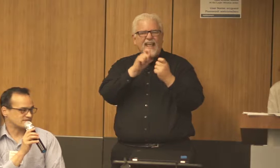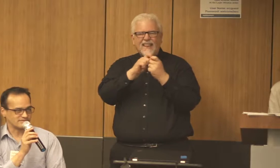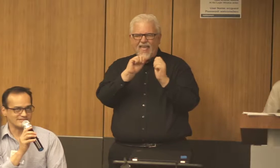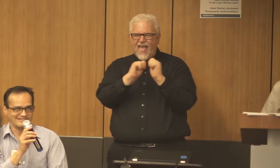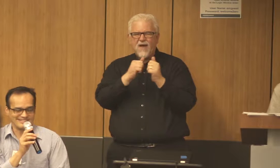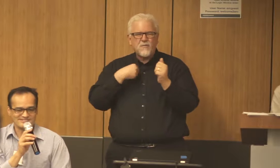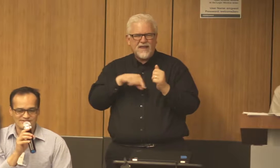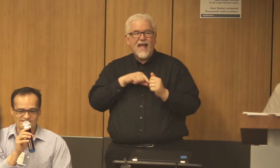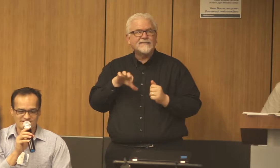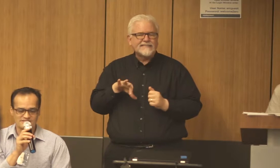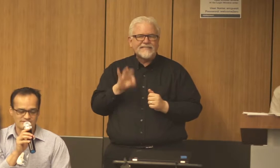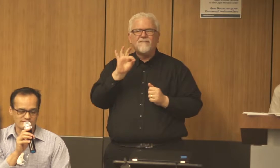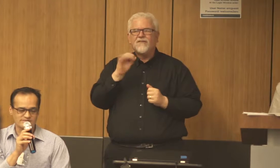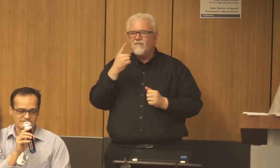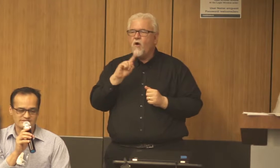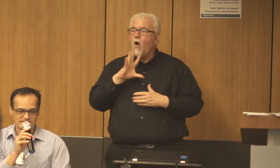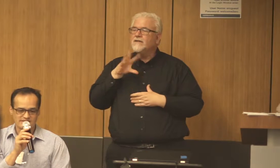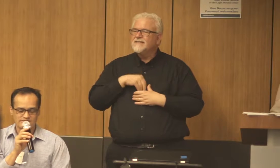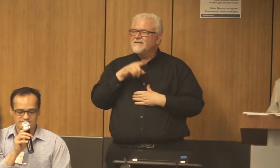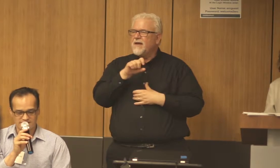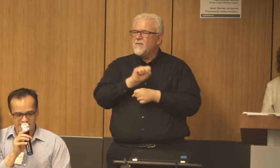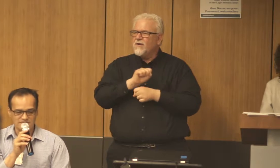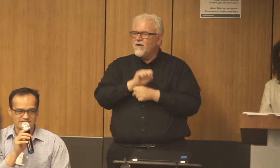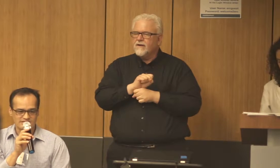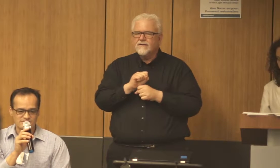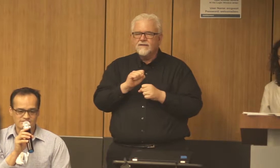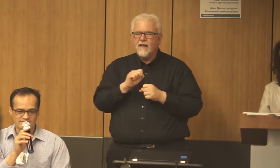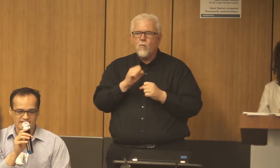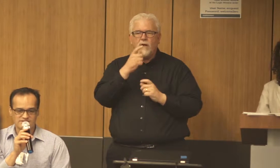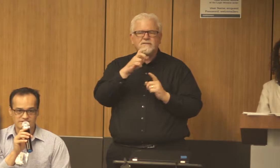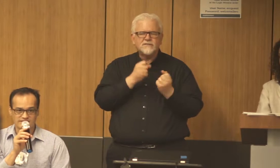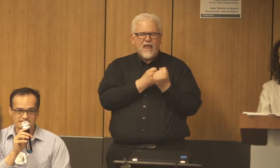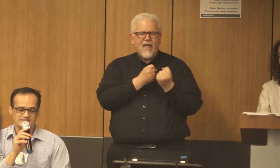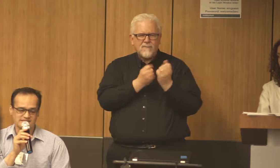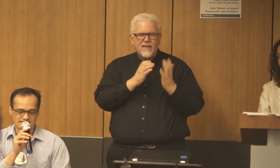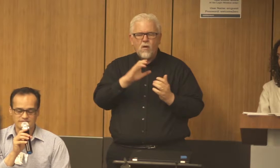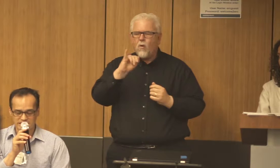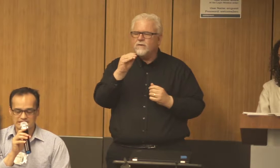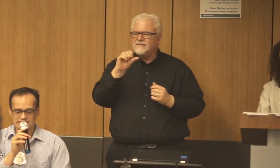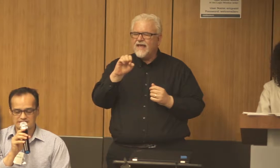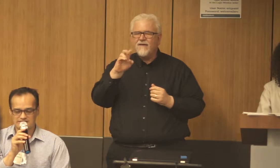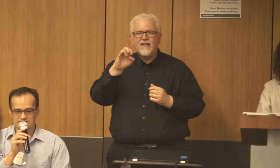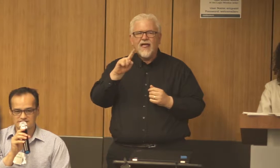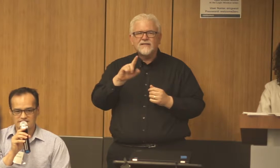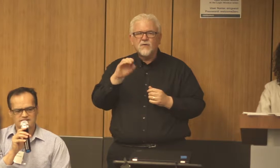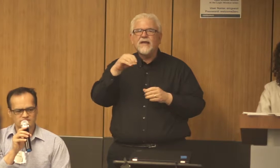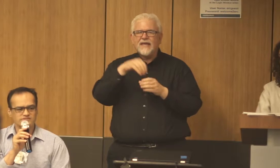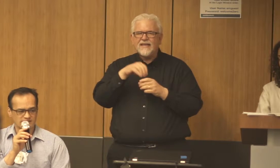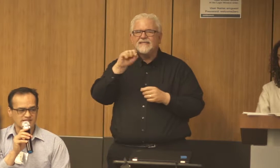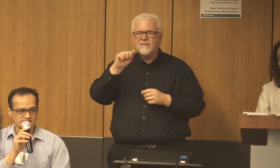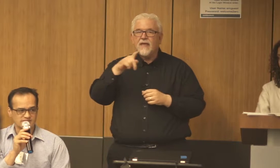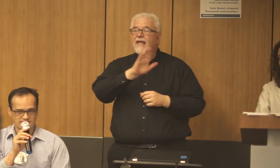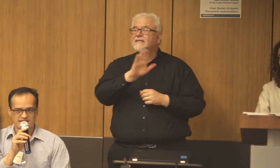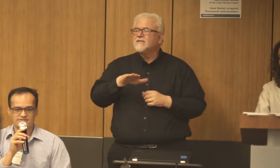got discovered, I guess, for Autism at Work. There was a champion. His name is Jose Velasco in SAP, and his